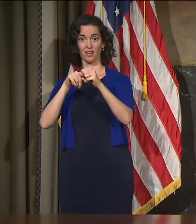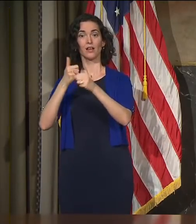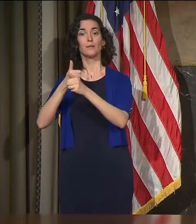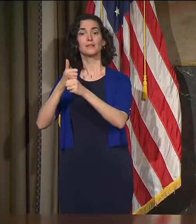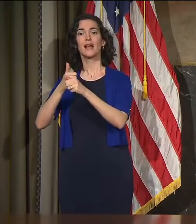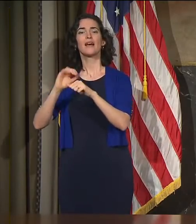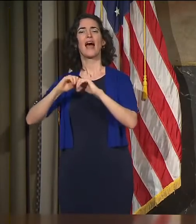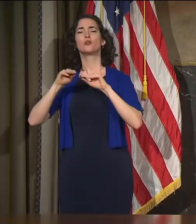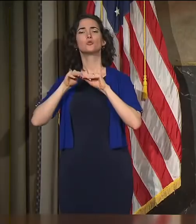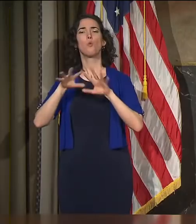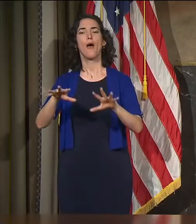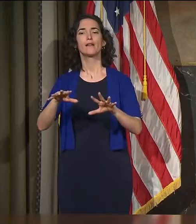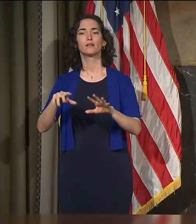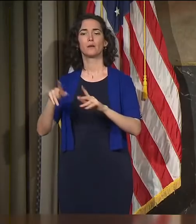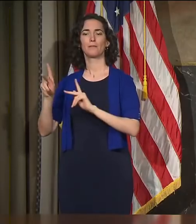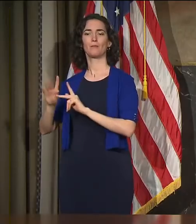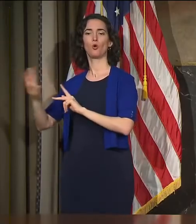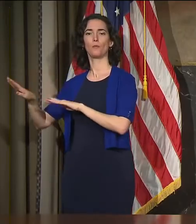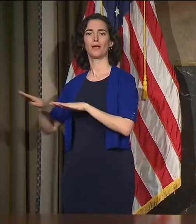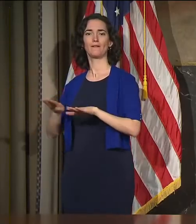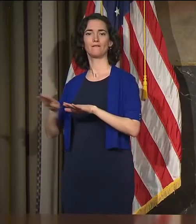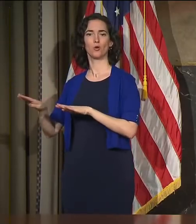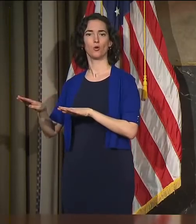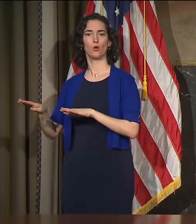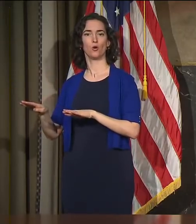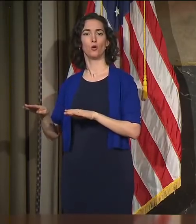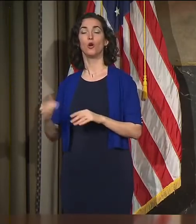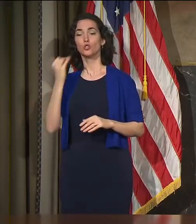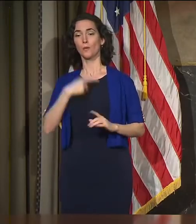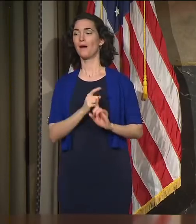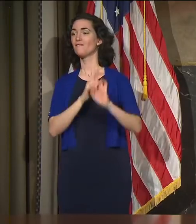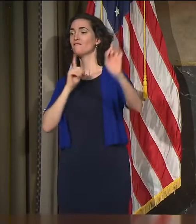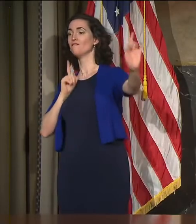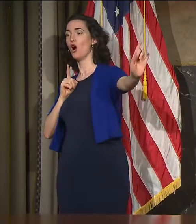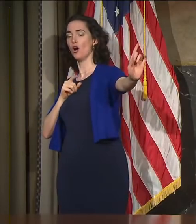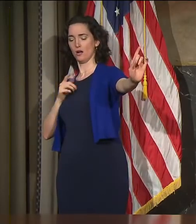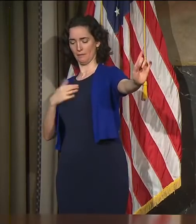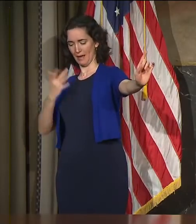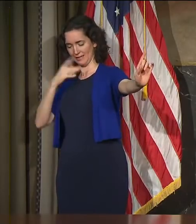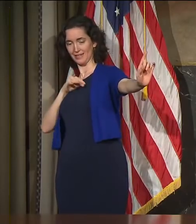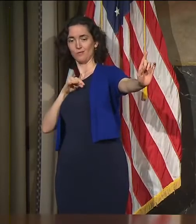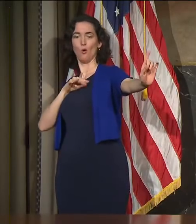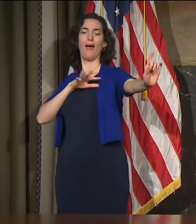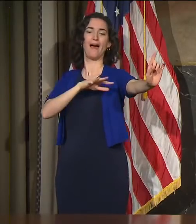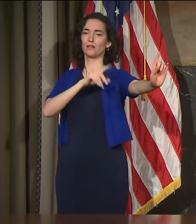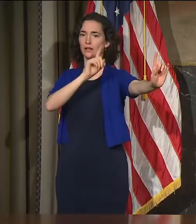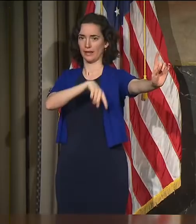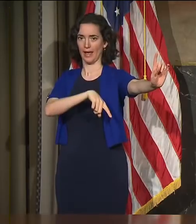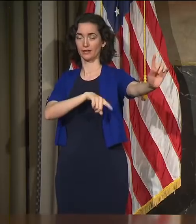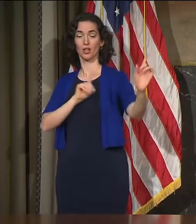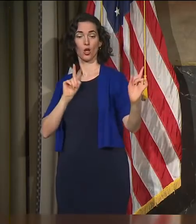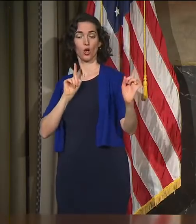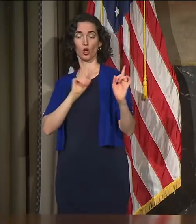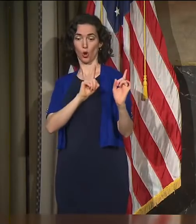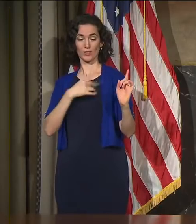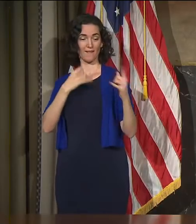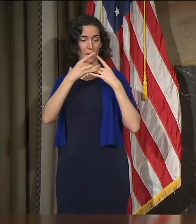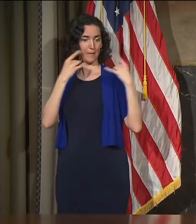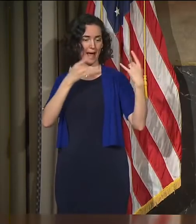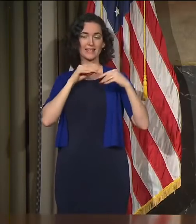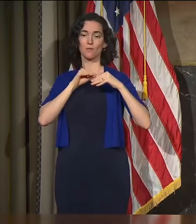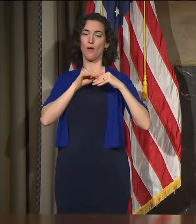human behavior. It does not spread if you're far away from someone. It has a real hard time spreading if you're close but wearing a face